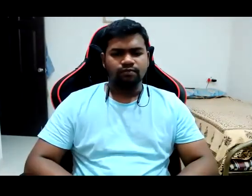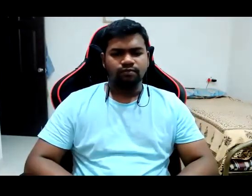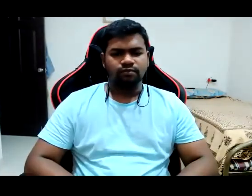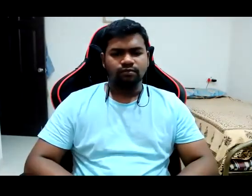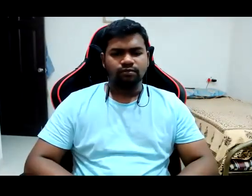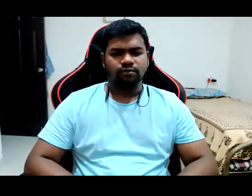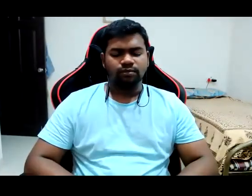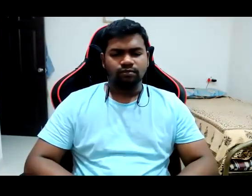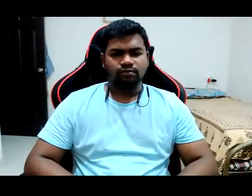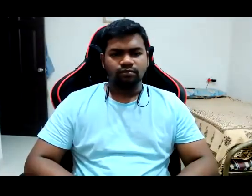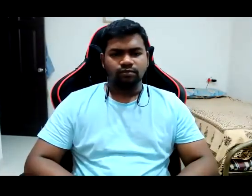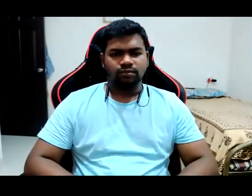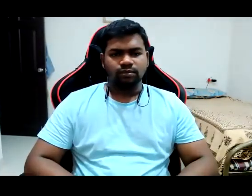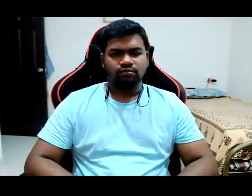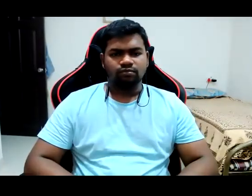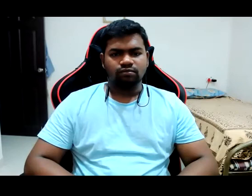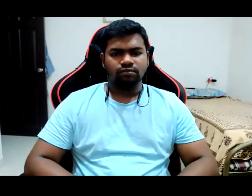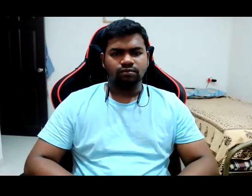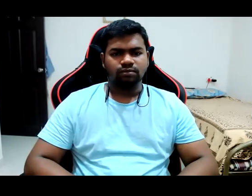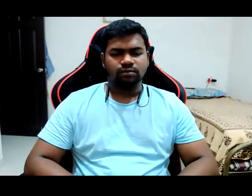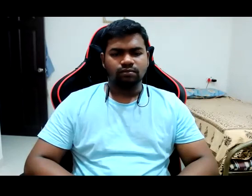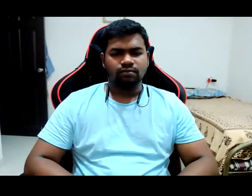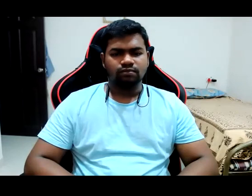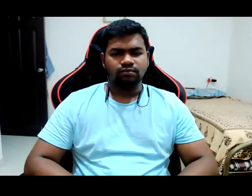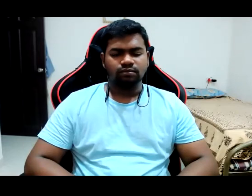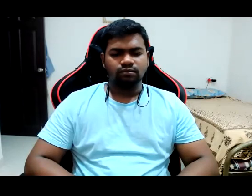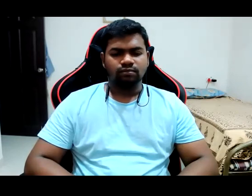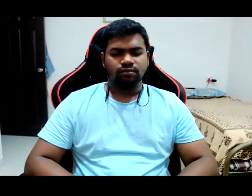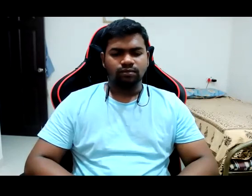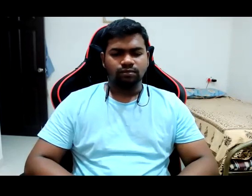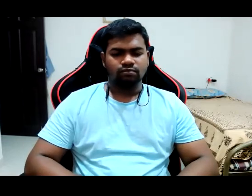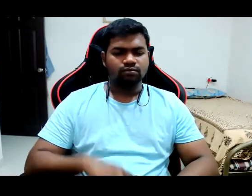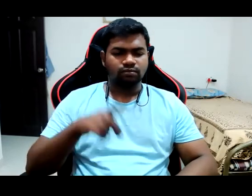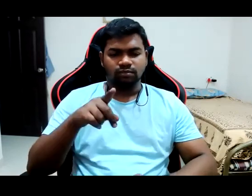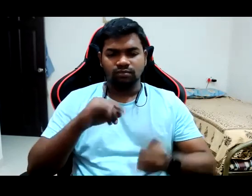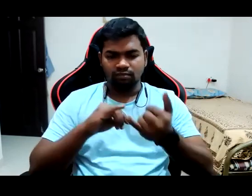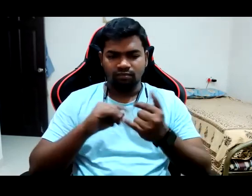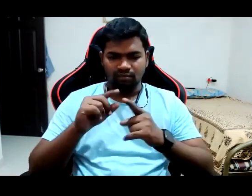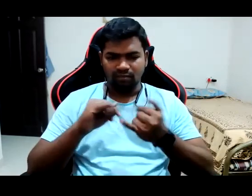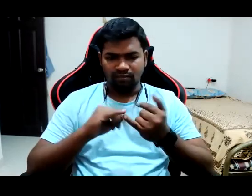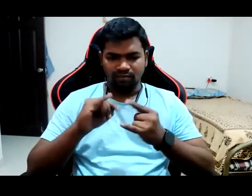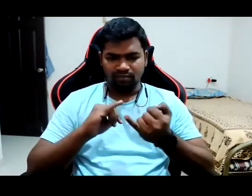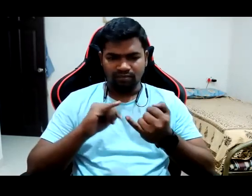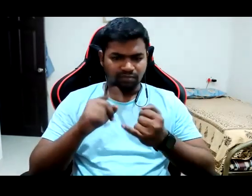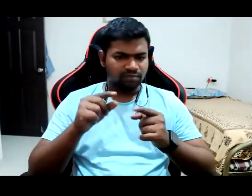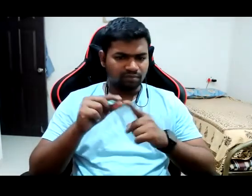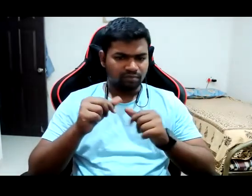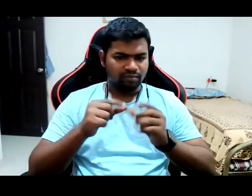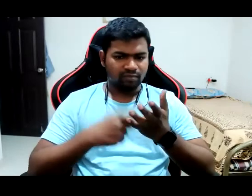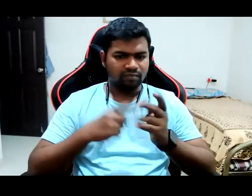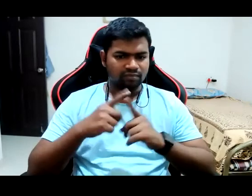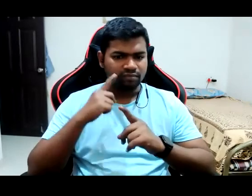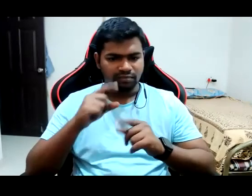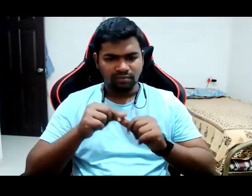So Kandu, there is a separate channel called Participant Intro, where participants are supposed to introduce